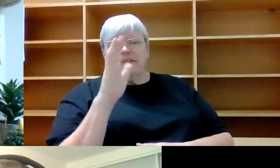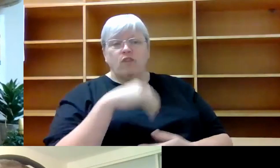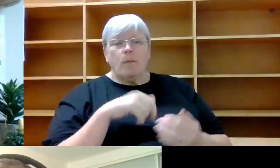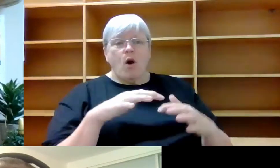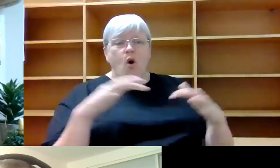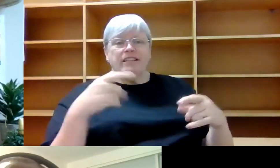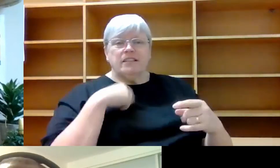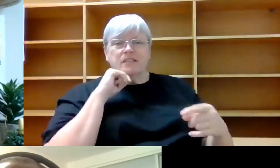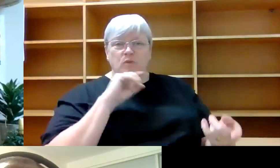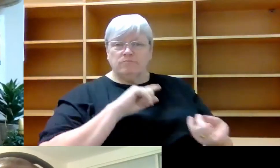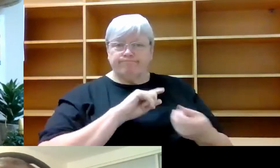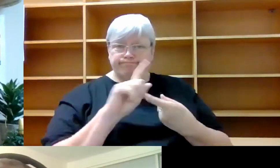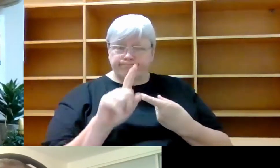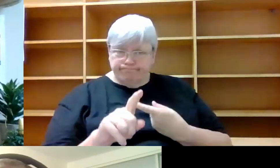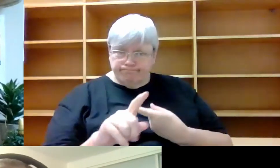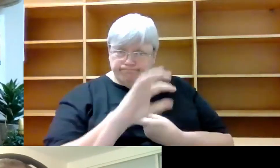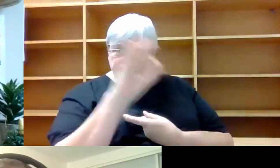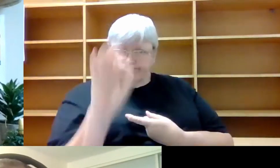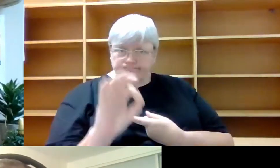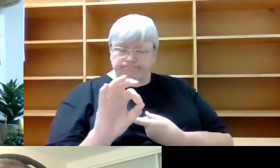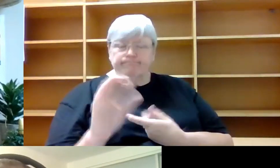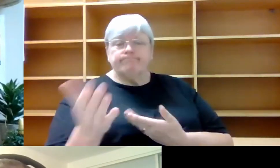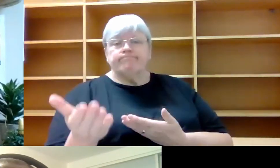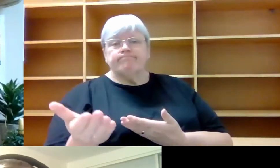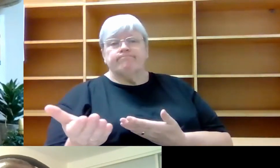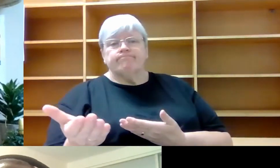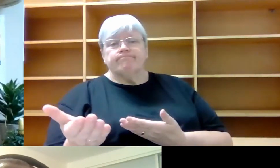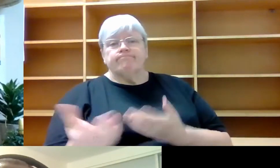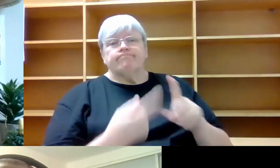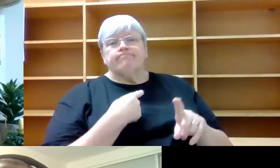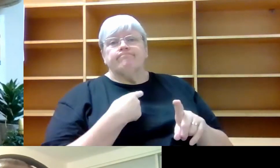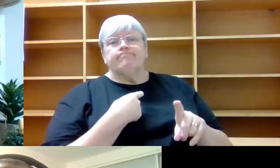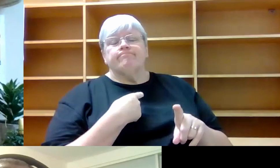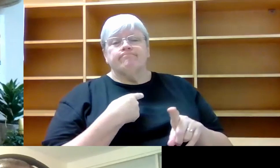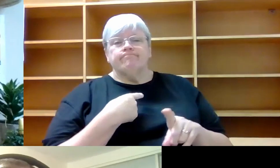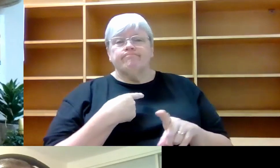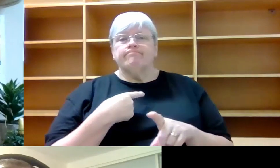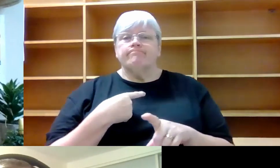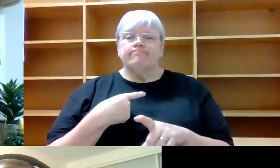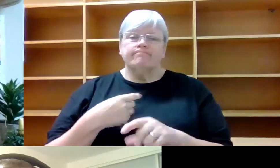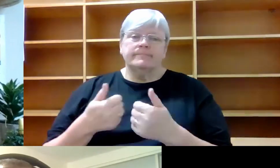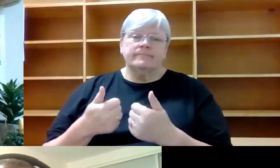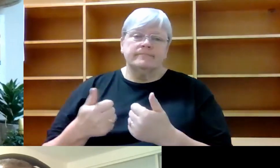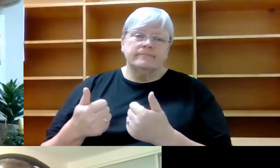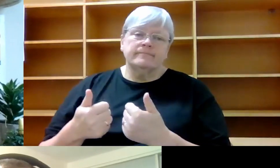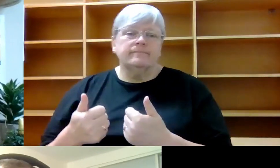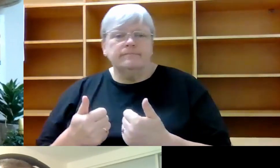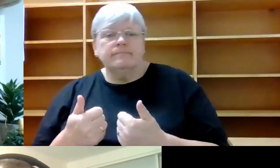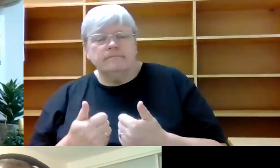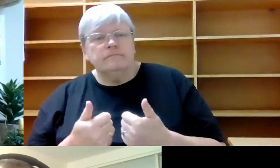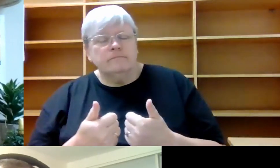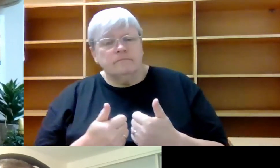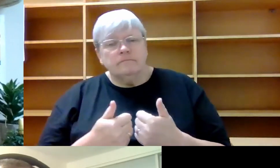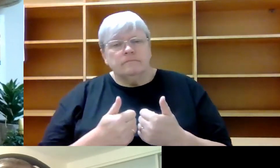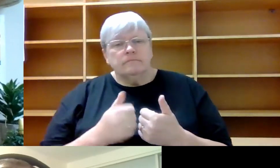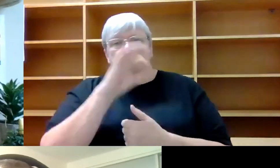you, Alex. And let's see what they've got for us. I'll click on my little box. So a question from